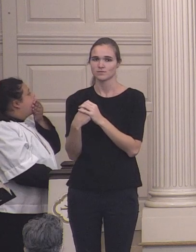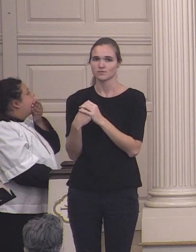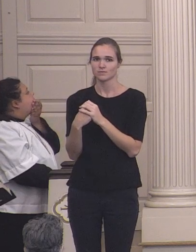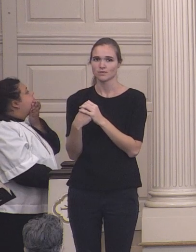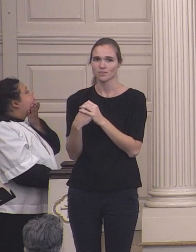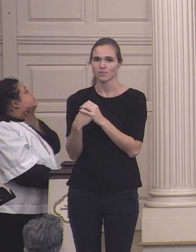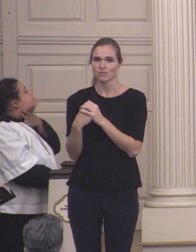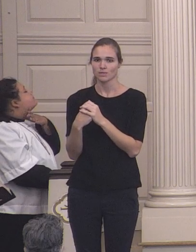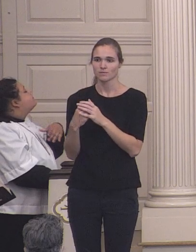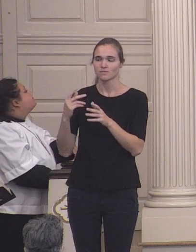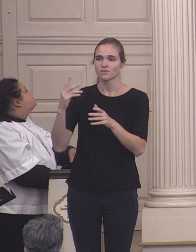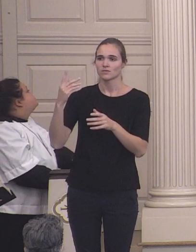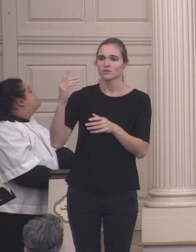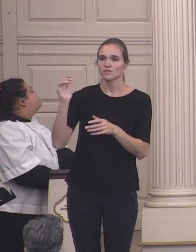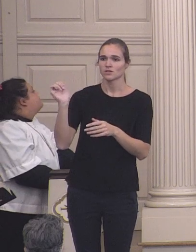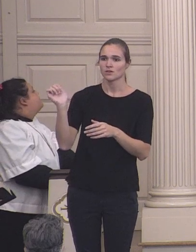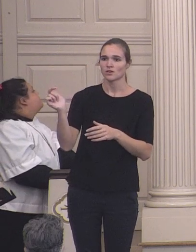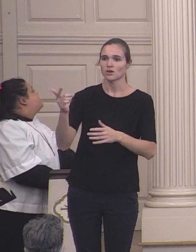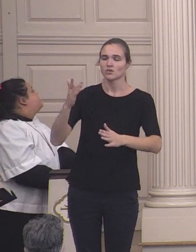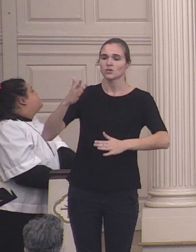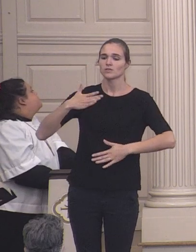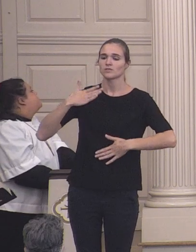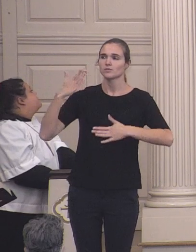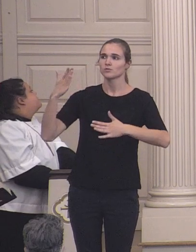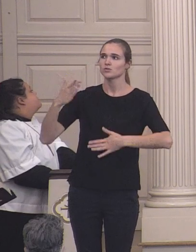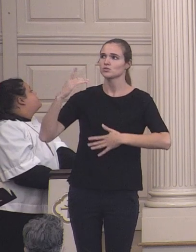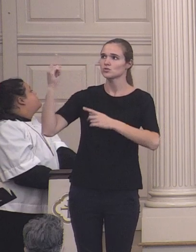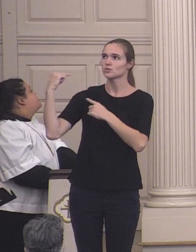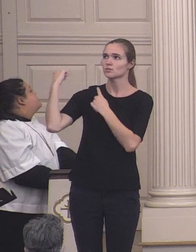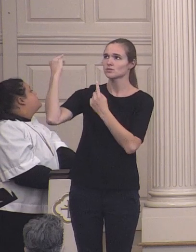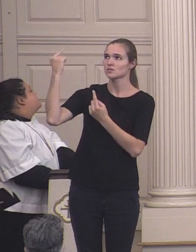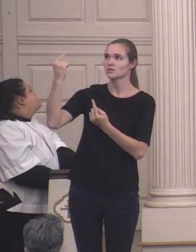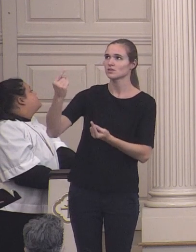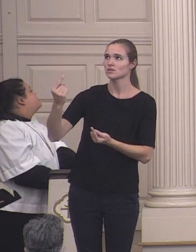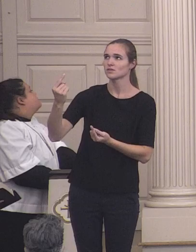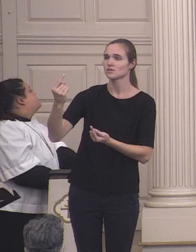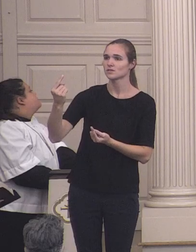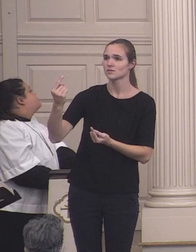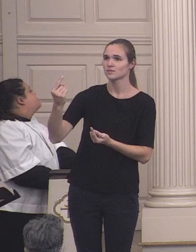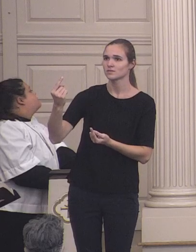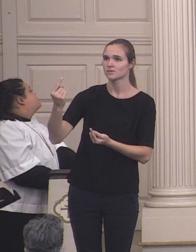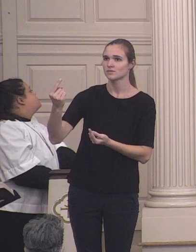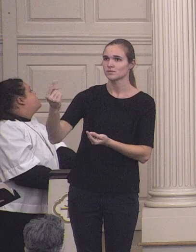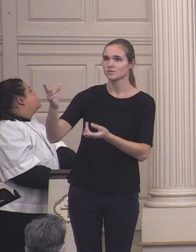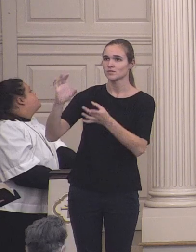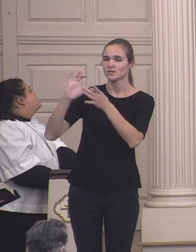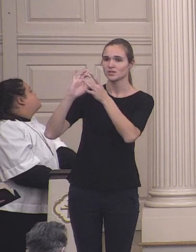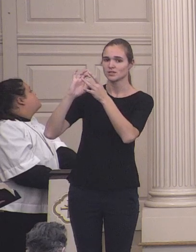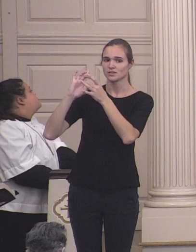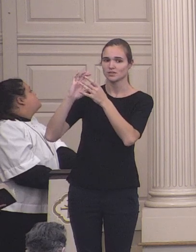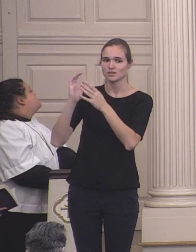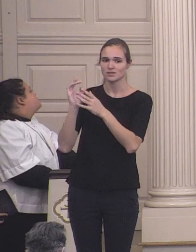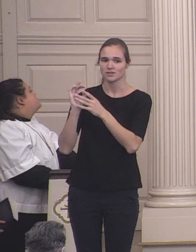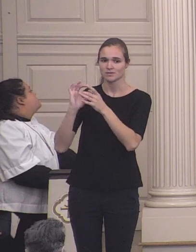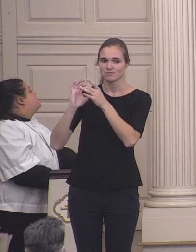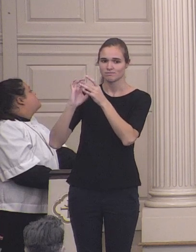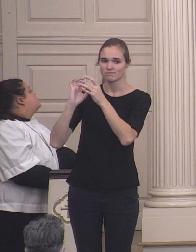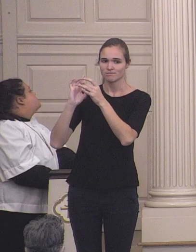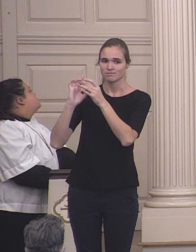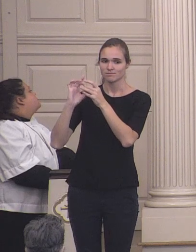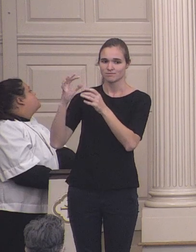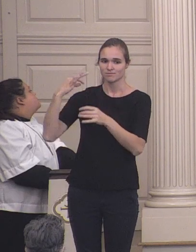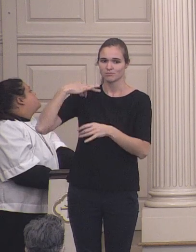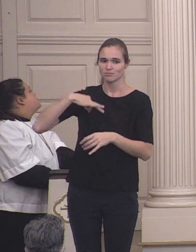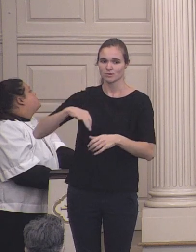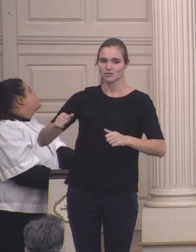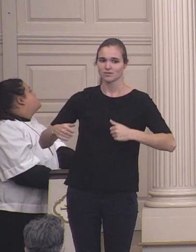who have pleased you throughout the ages, we may merit to be co-heirs to eternal life, and may praise and